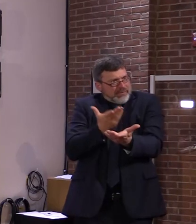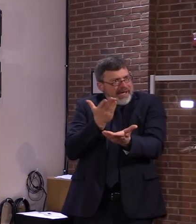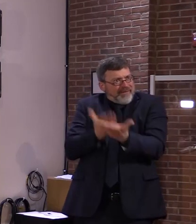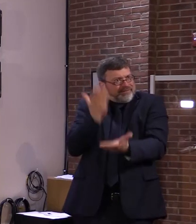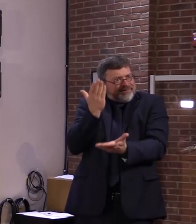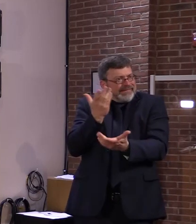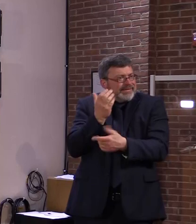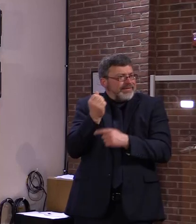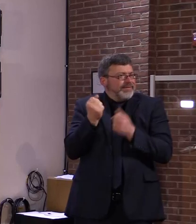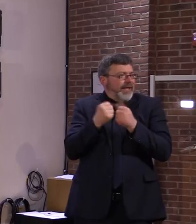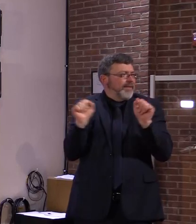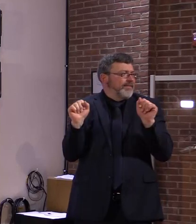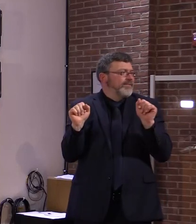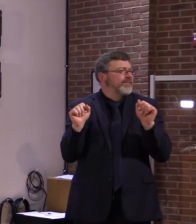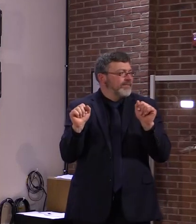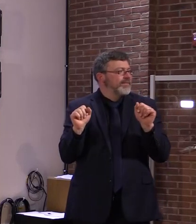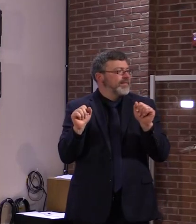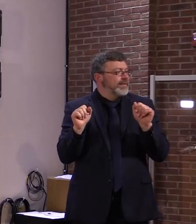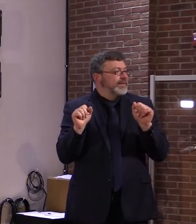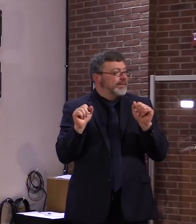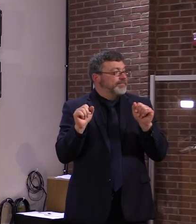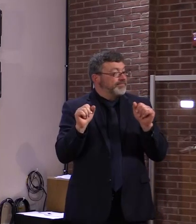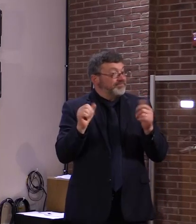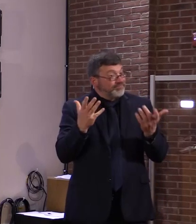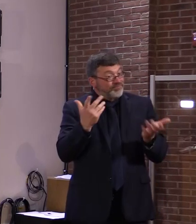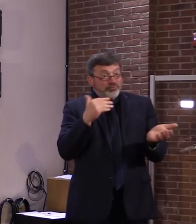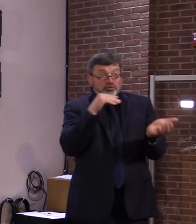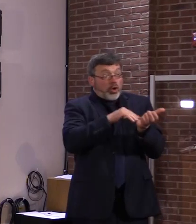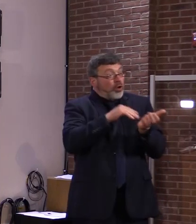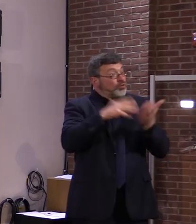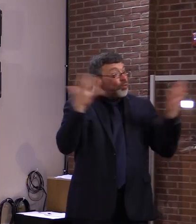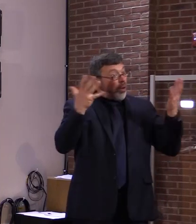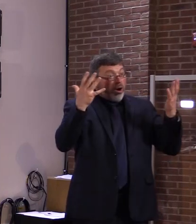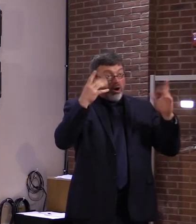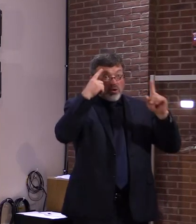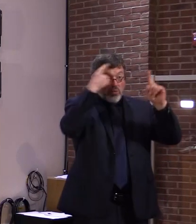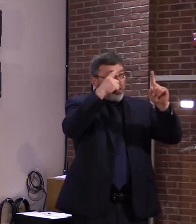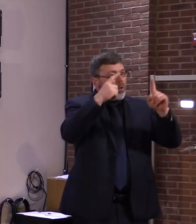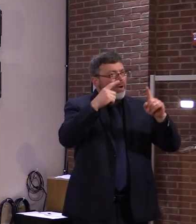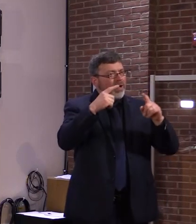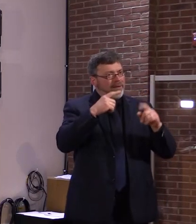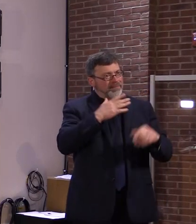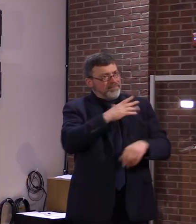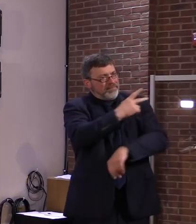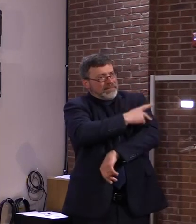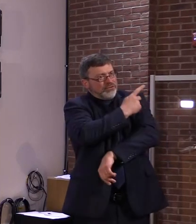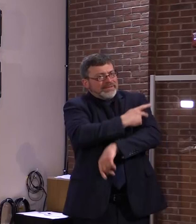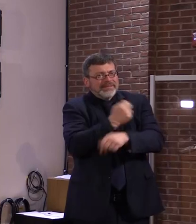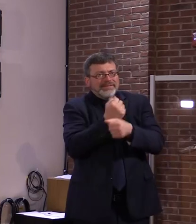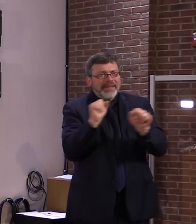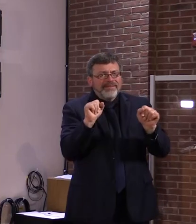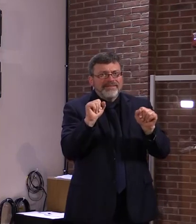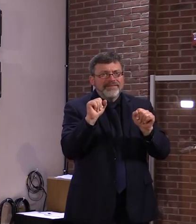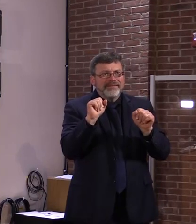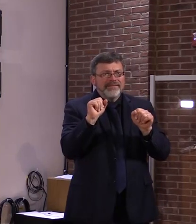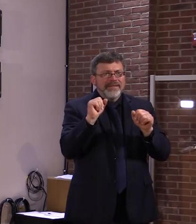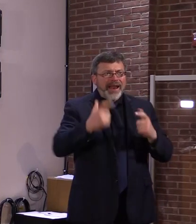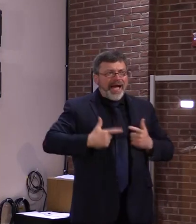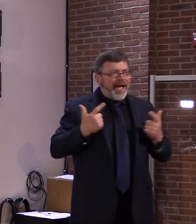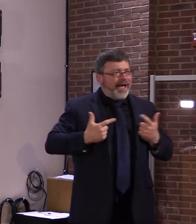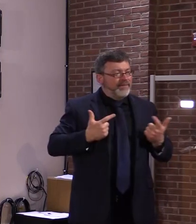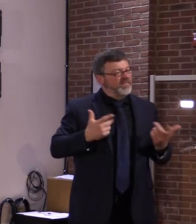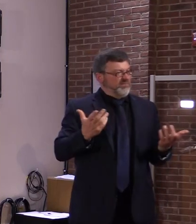many tools, and one of these is immunization. And keep in mind, The COVID vaccine is actually